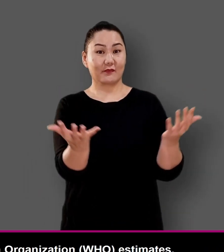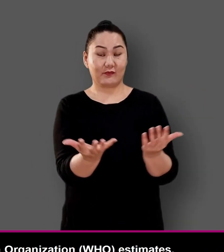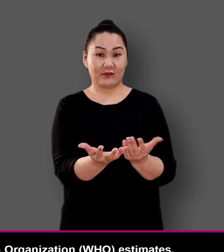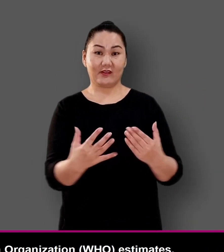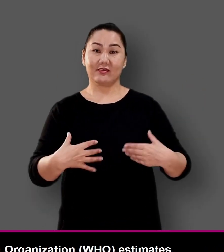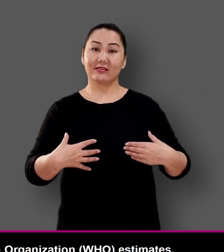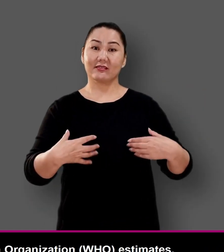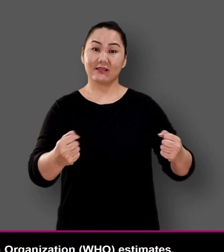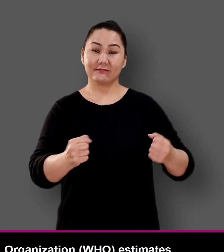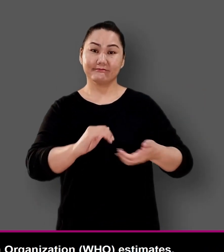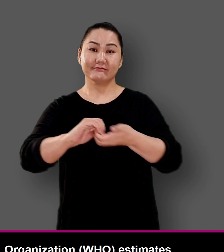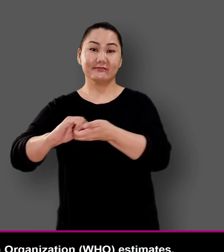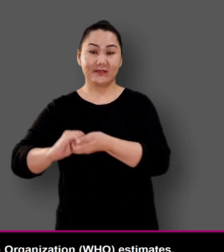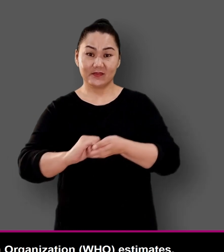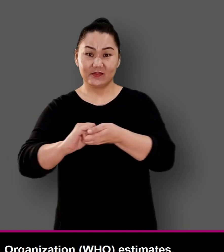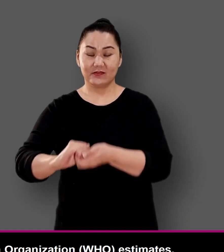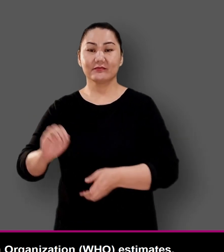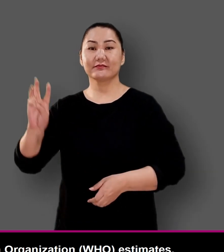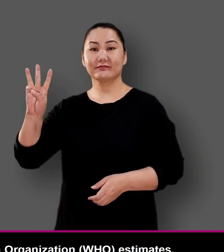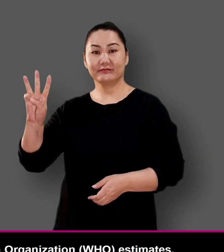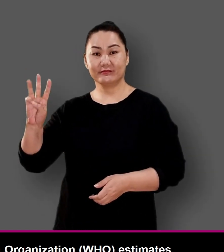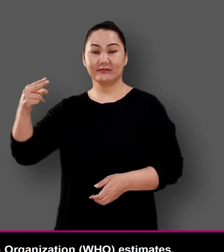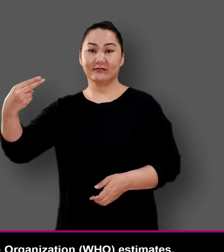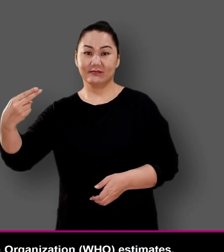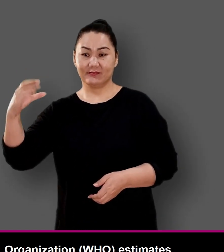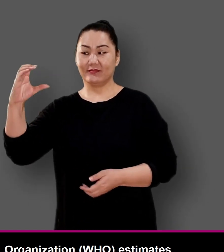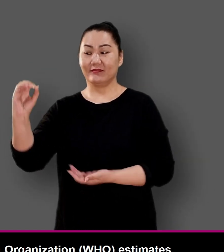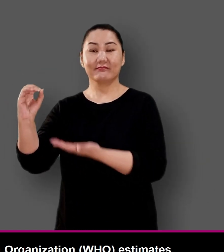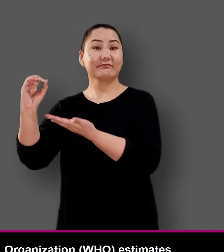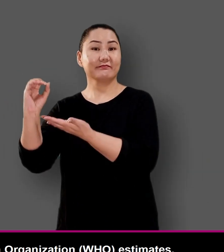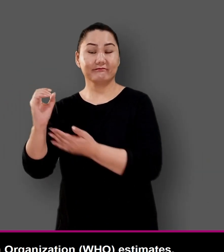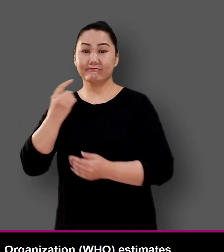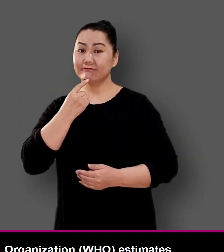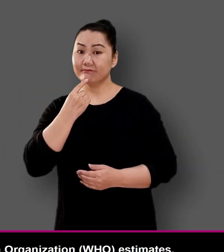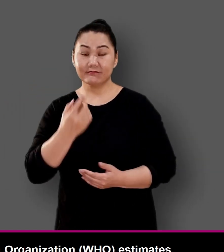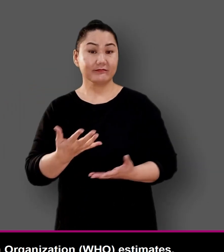According to World Health Organization (WHO) estimates,